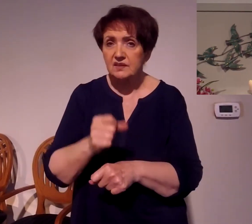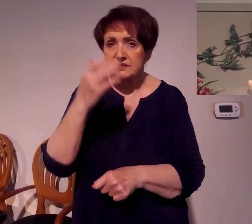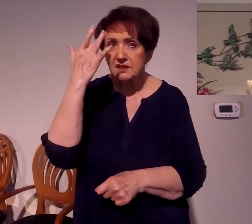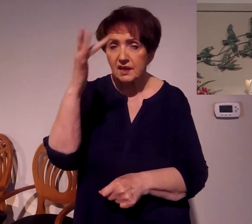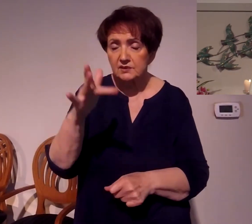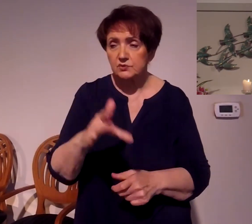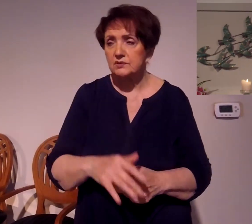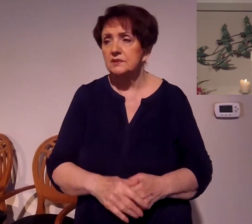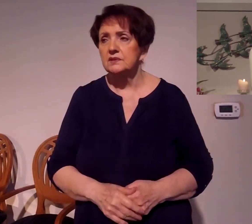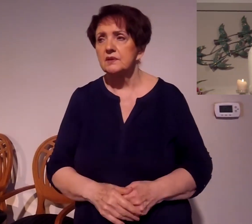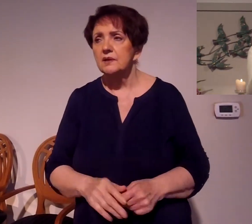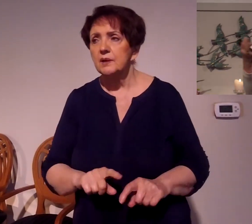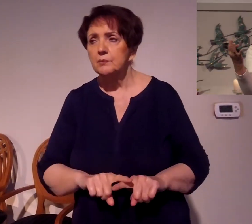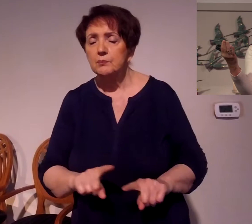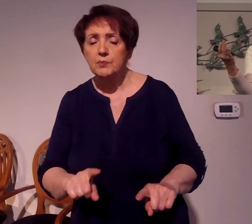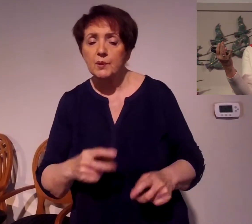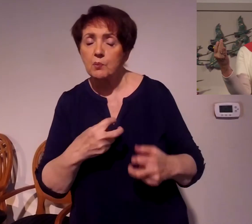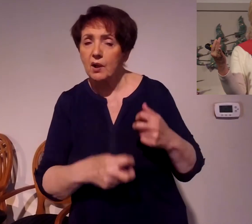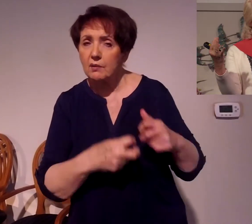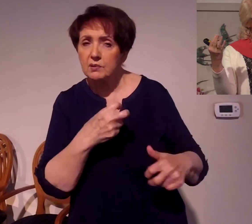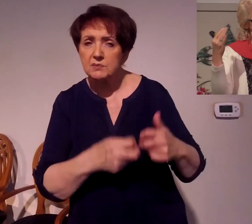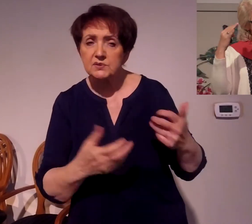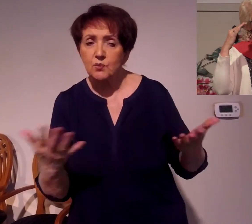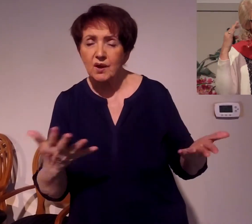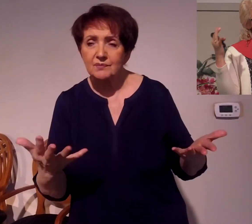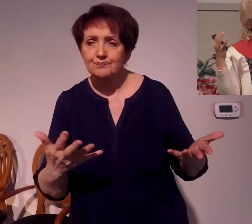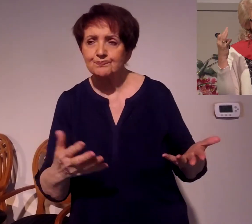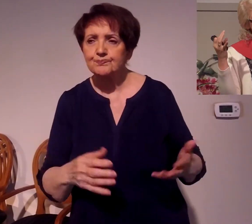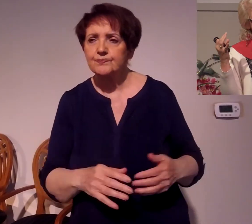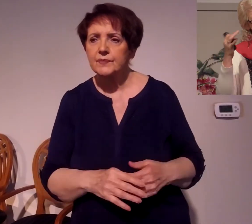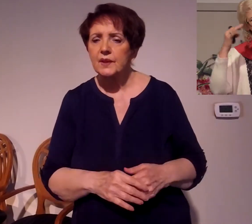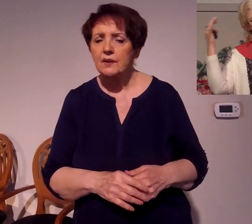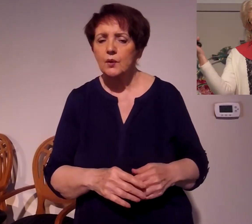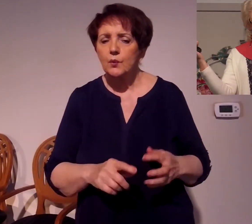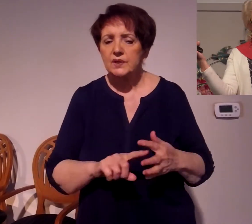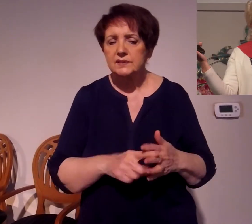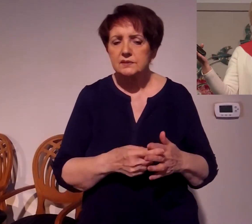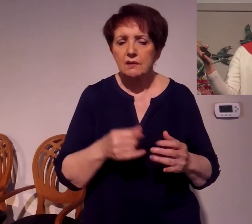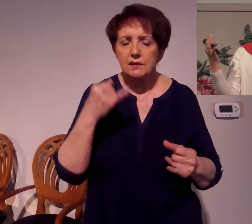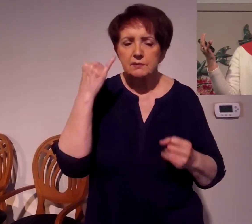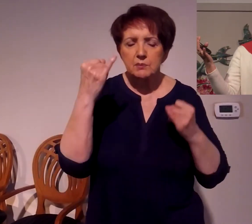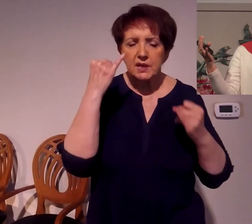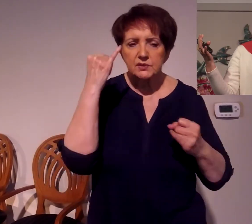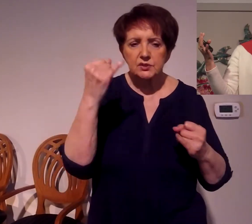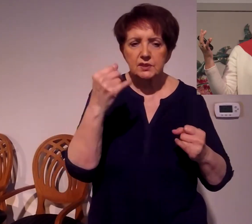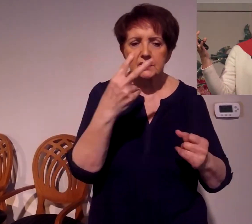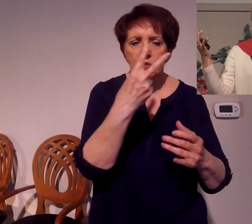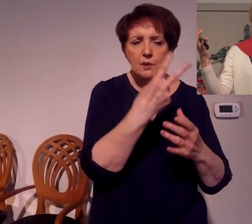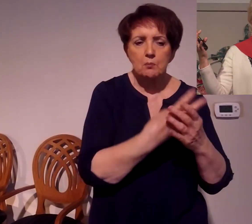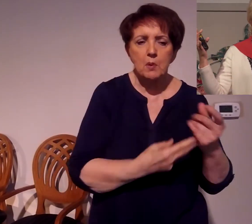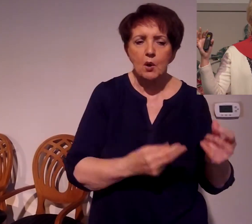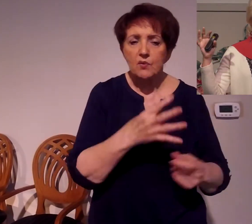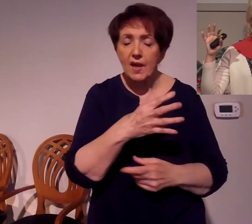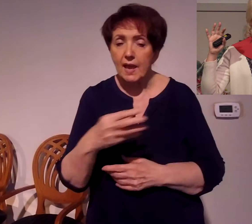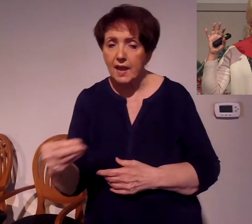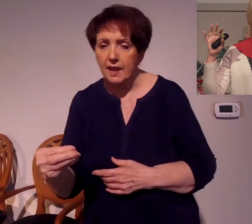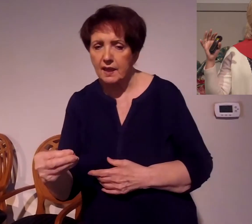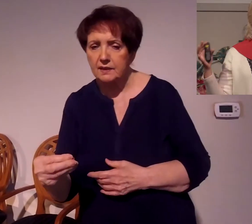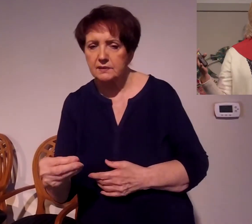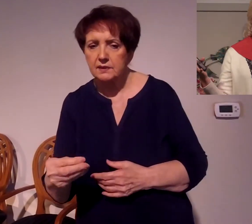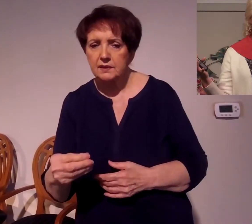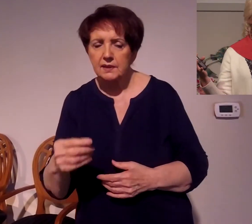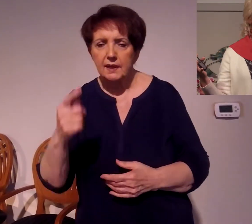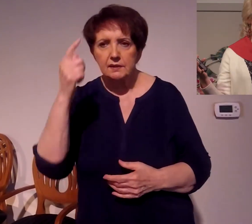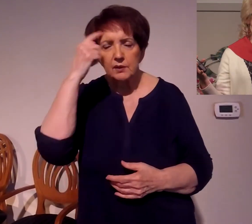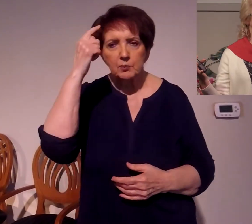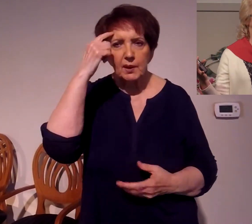is that there is a point where we start imagining this both and infinite individual reality and our brains just go